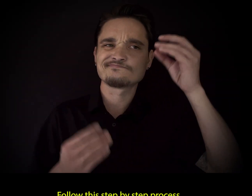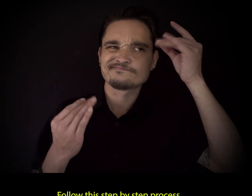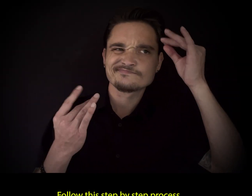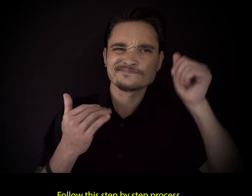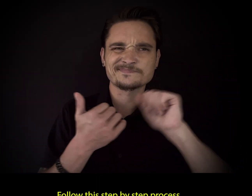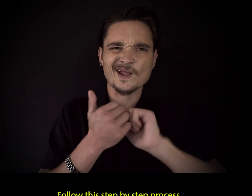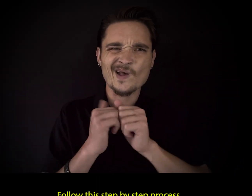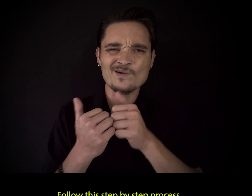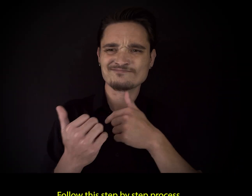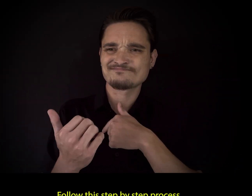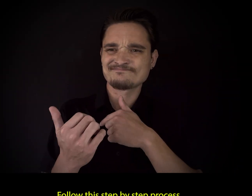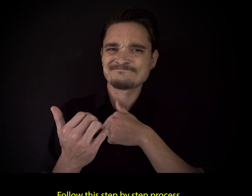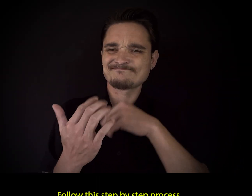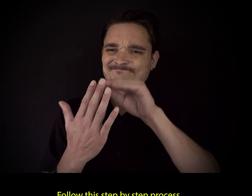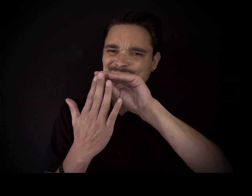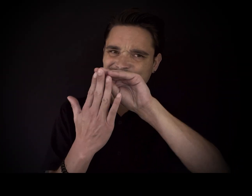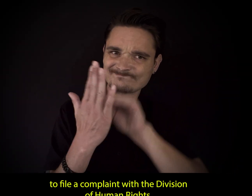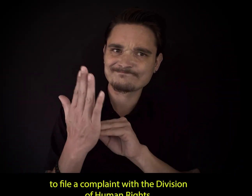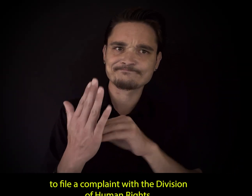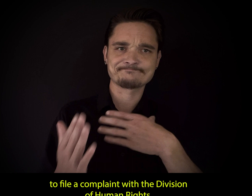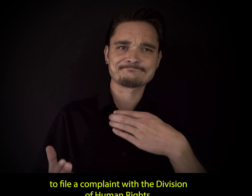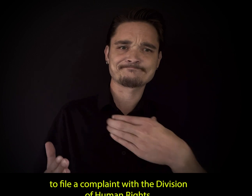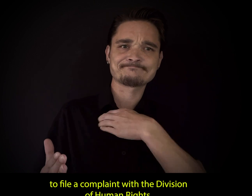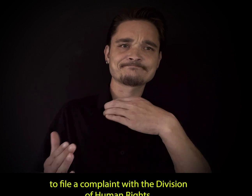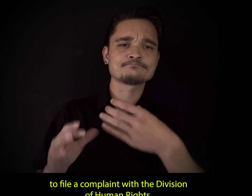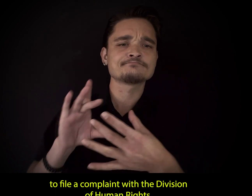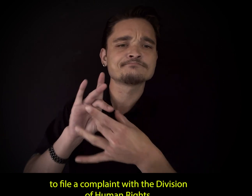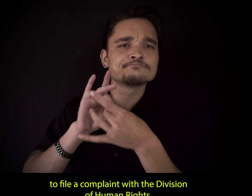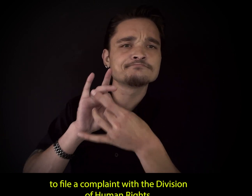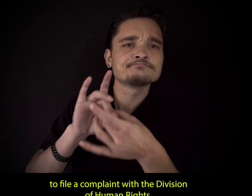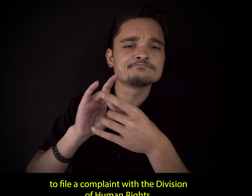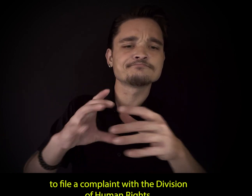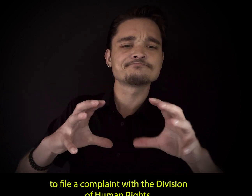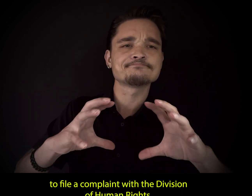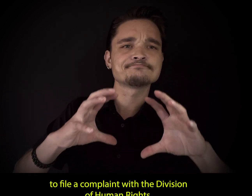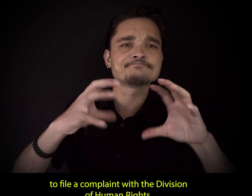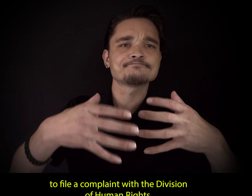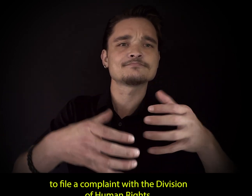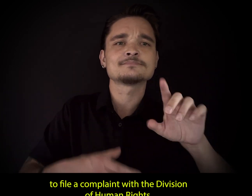Follow this step-by-step process to file a complaint with the Division of Human Rights.